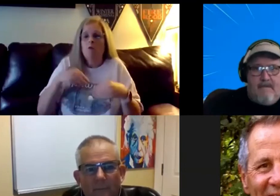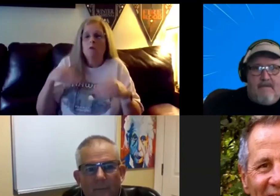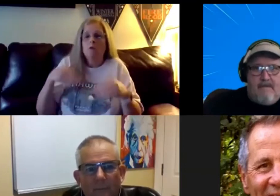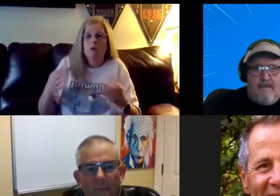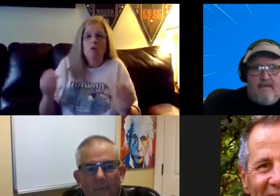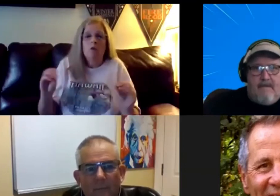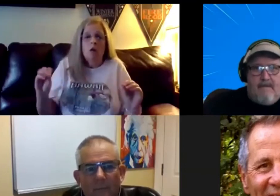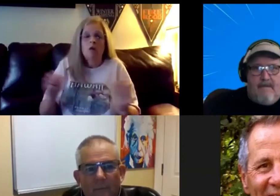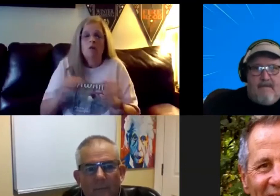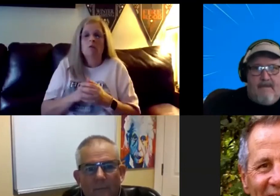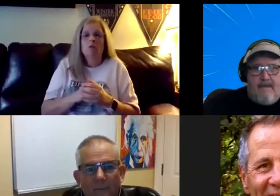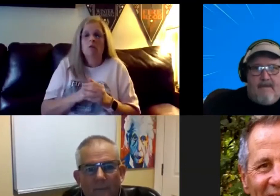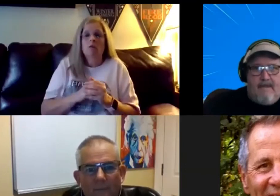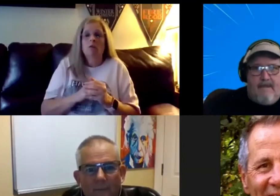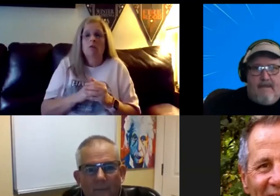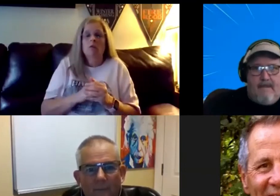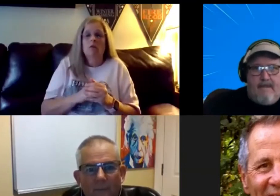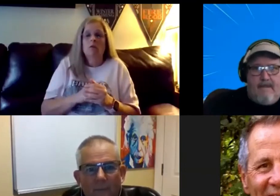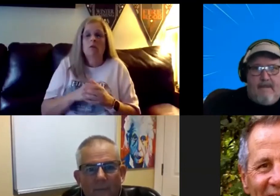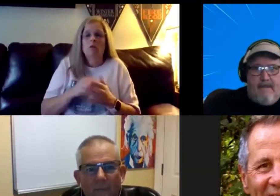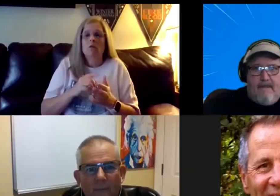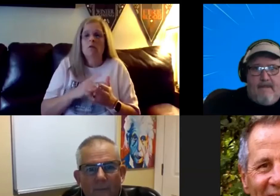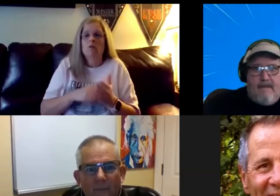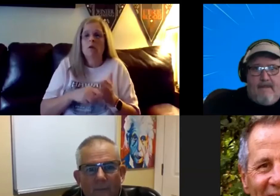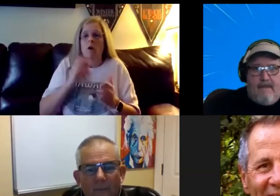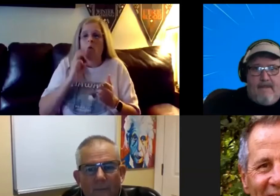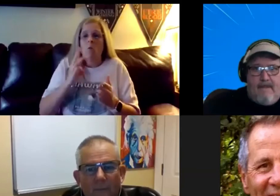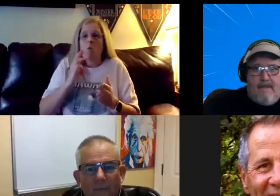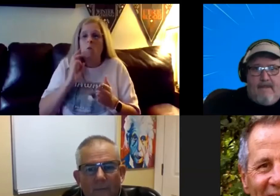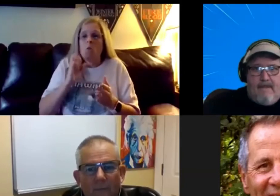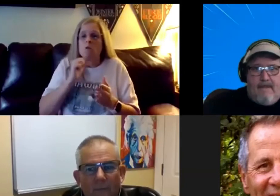bring in other people. But what I wasn't prepared for,